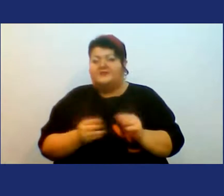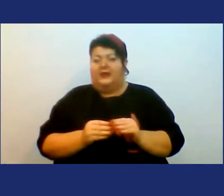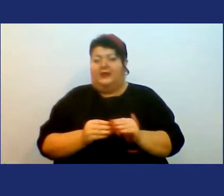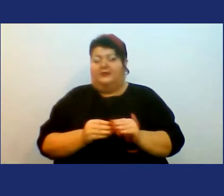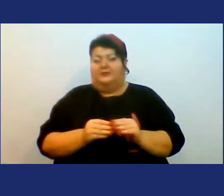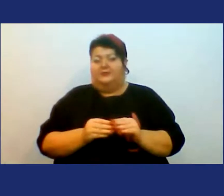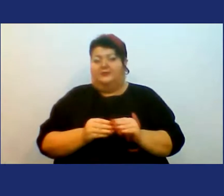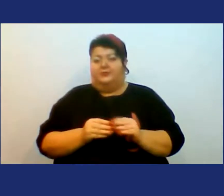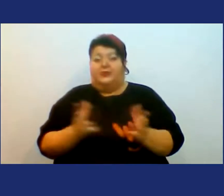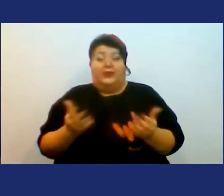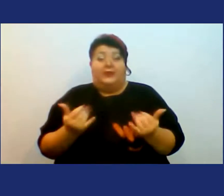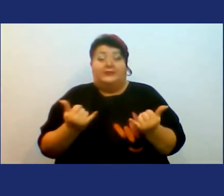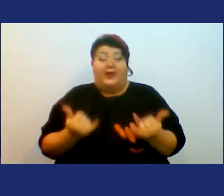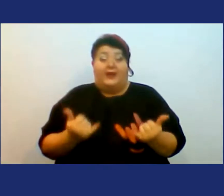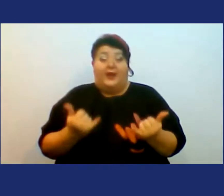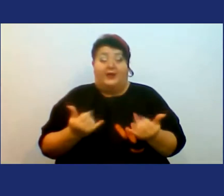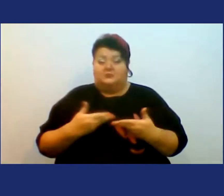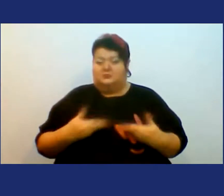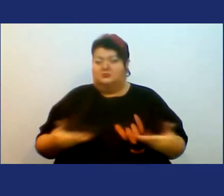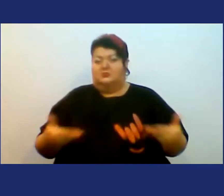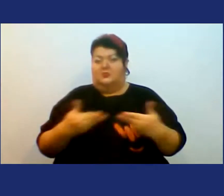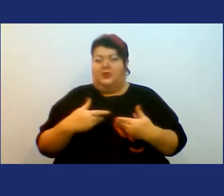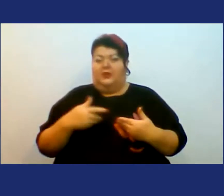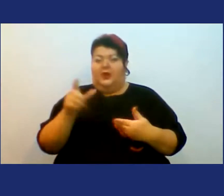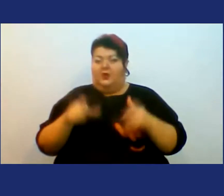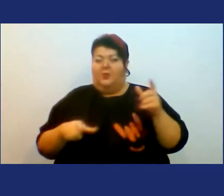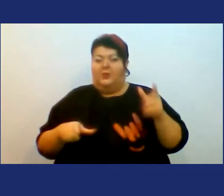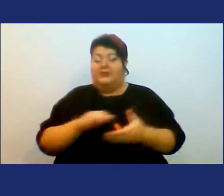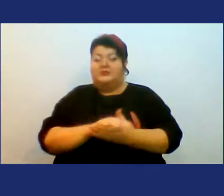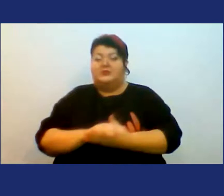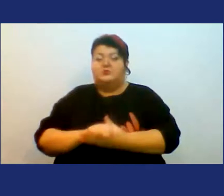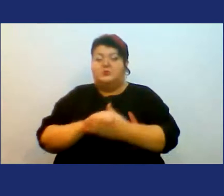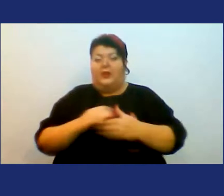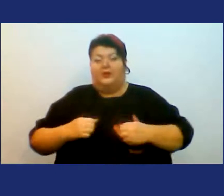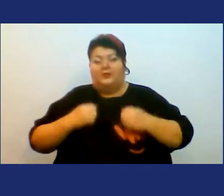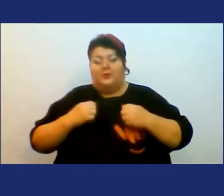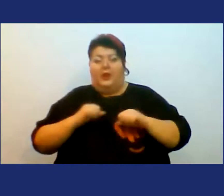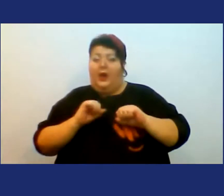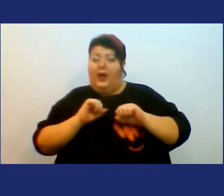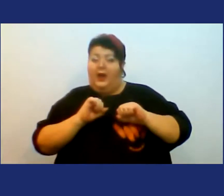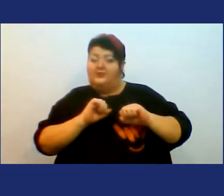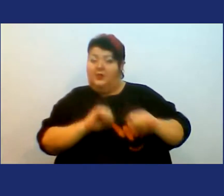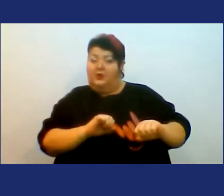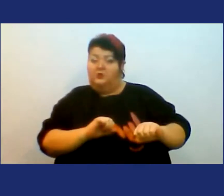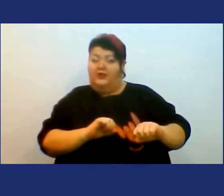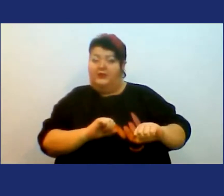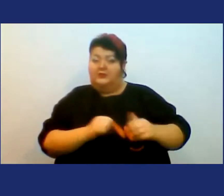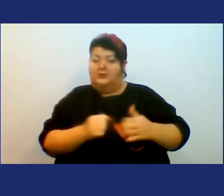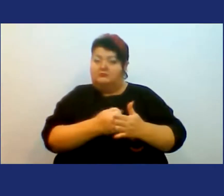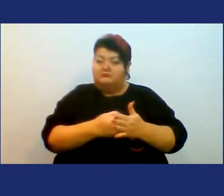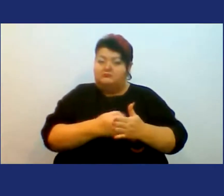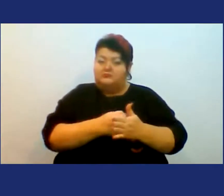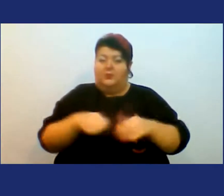raising campaigns shall be conducted on a regular basis to tackle such issues, and